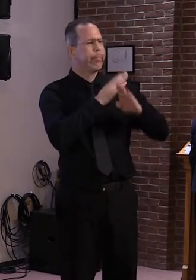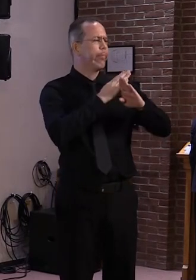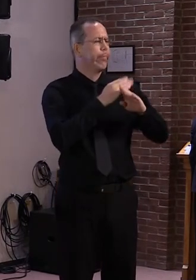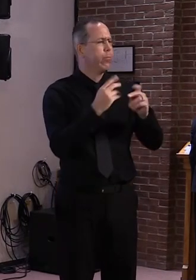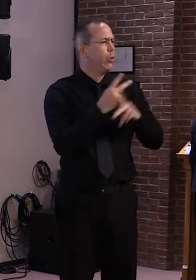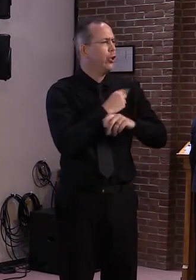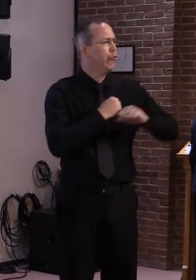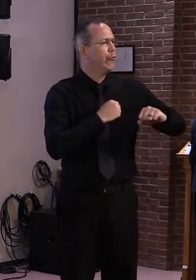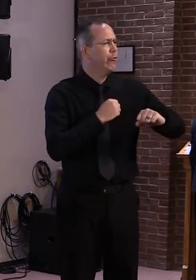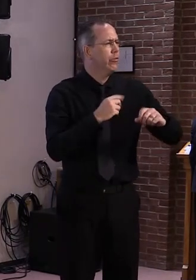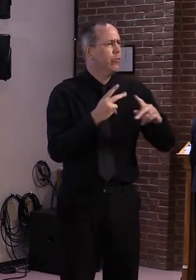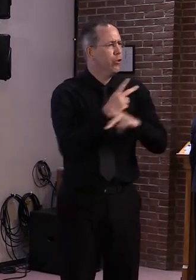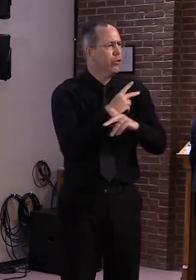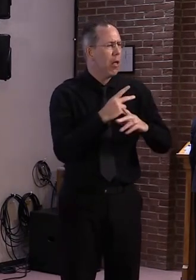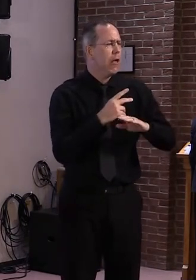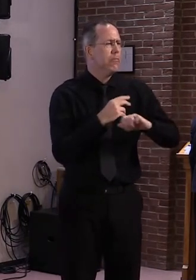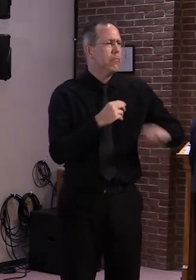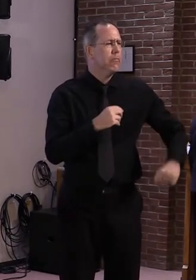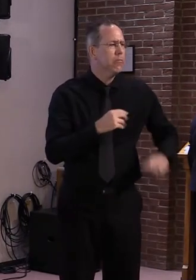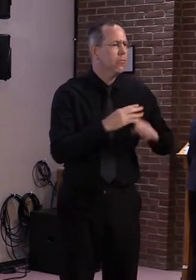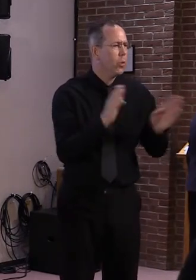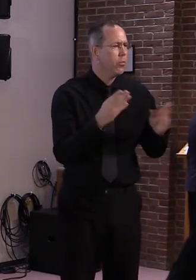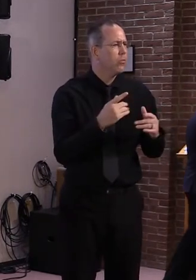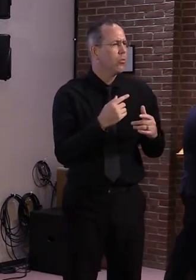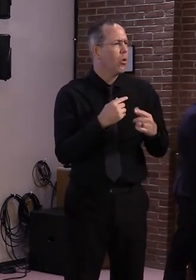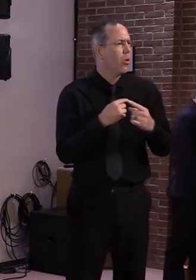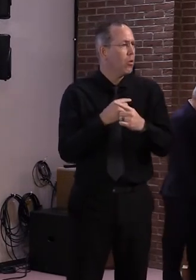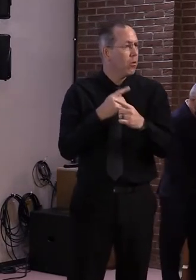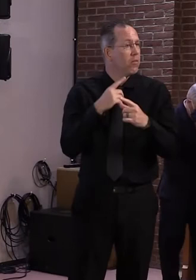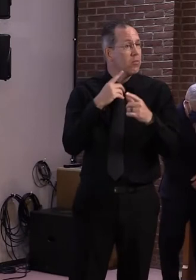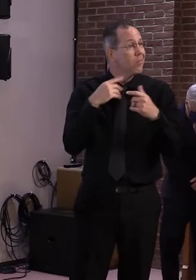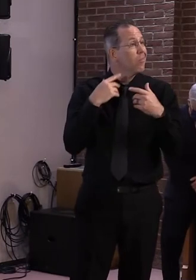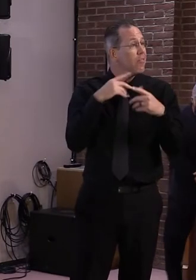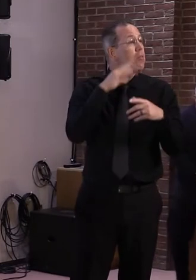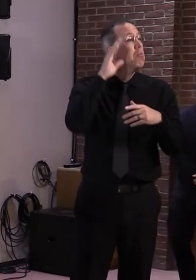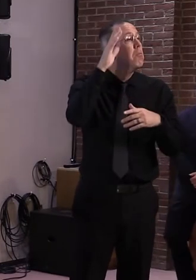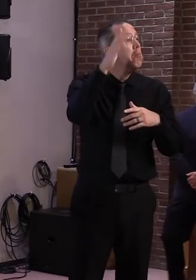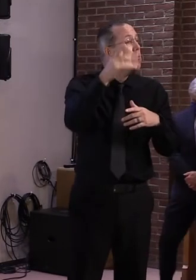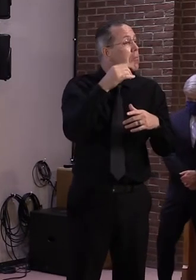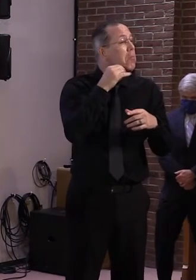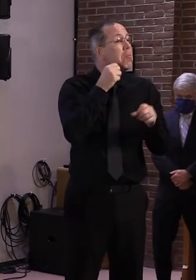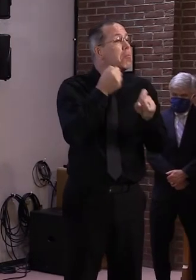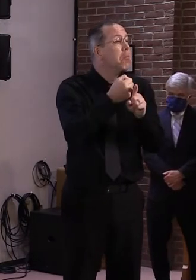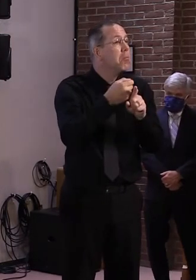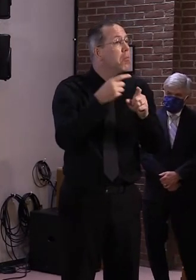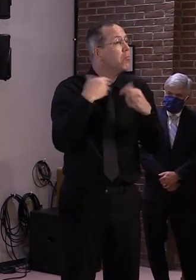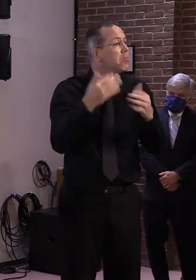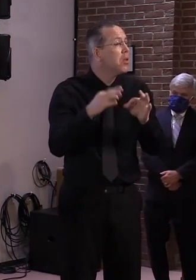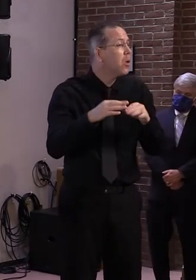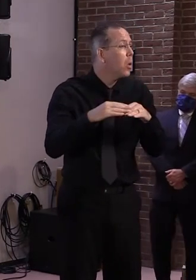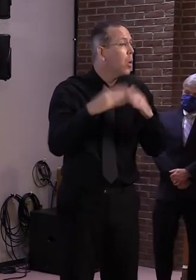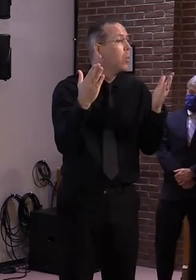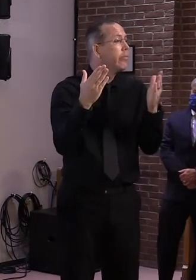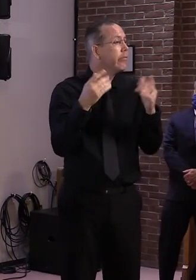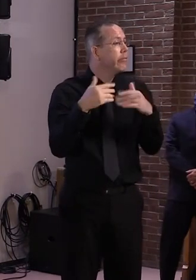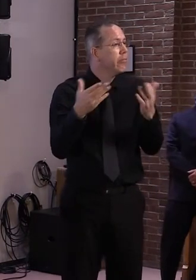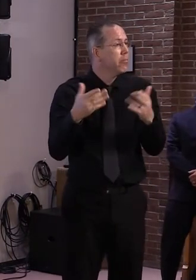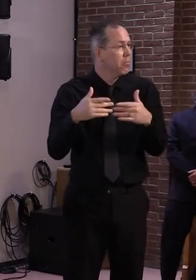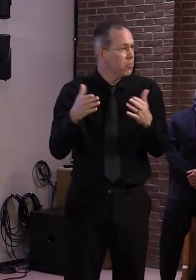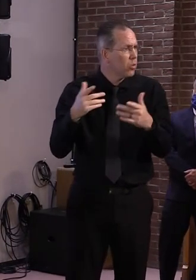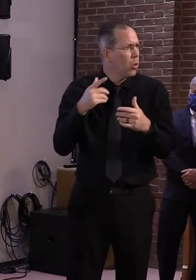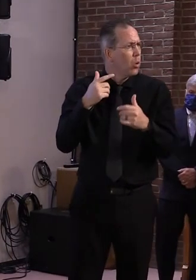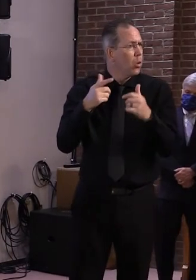400 limit for active cases per million? And would